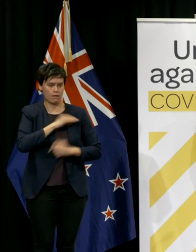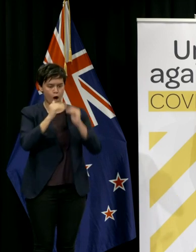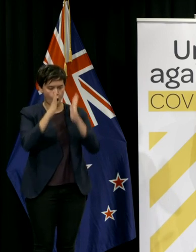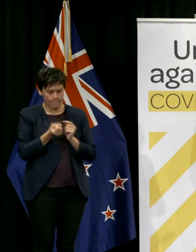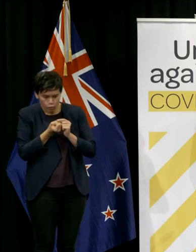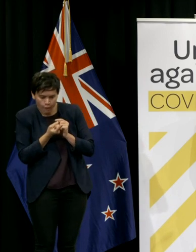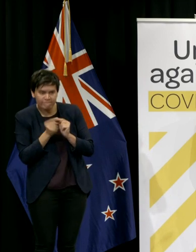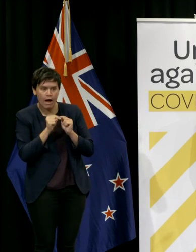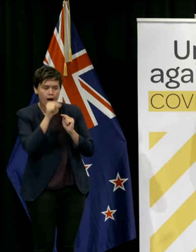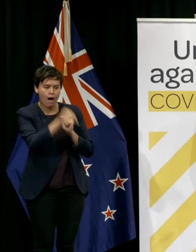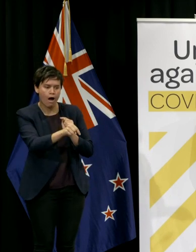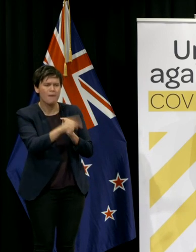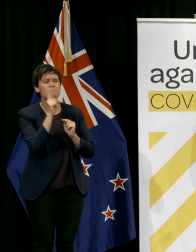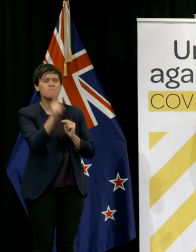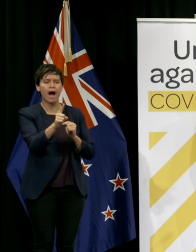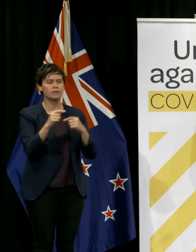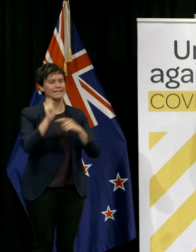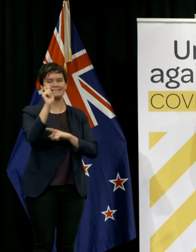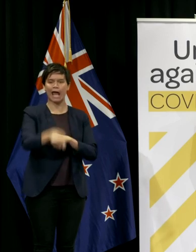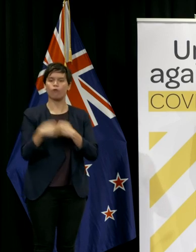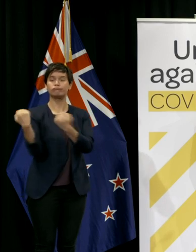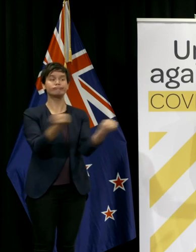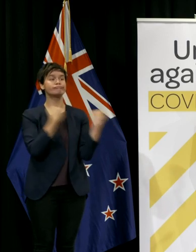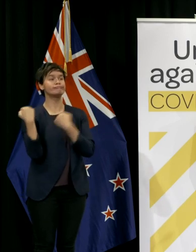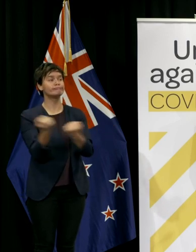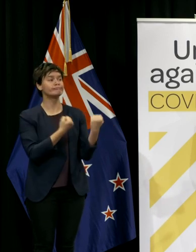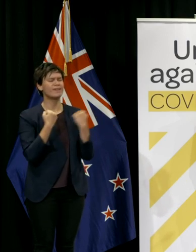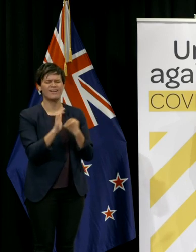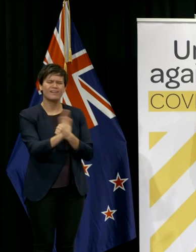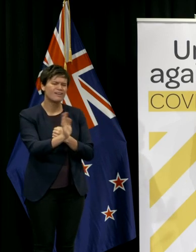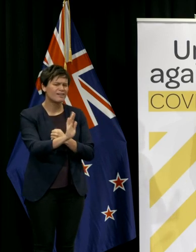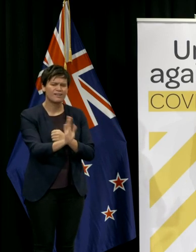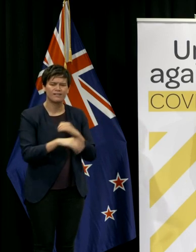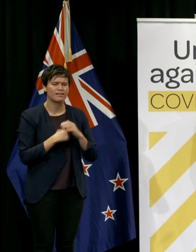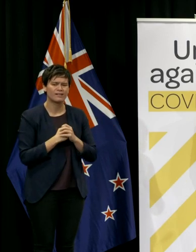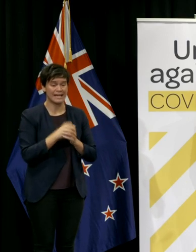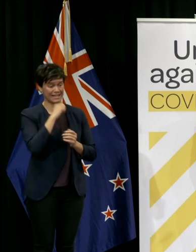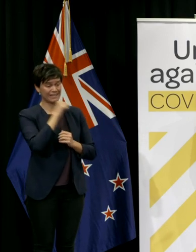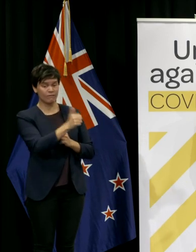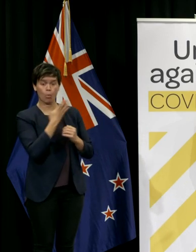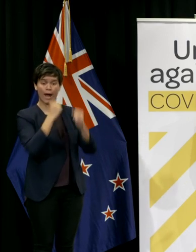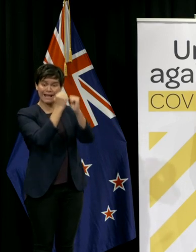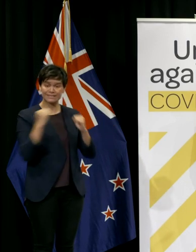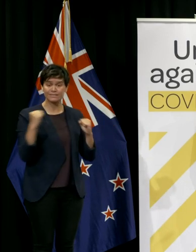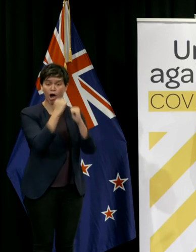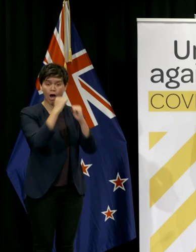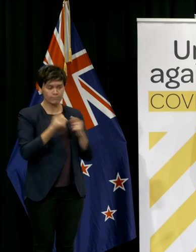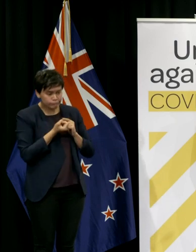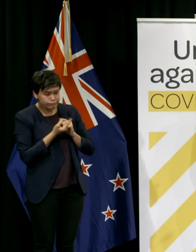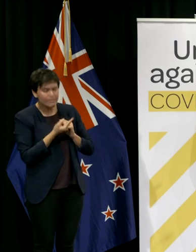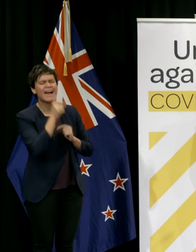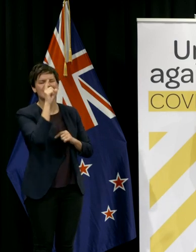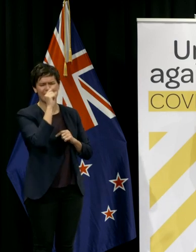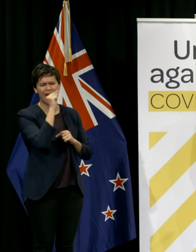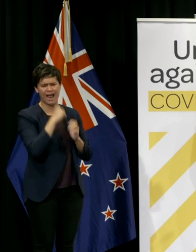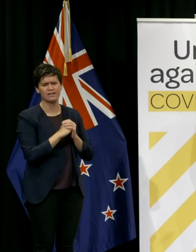town. For me, it's about if it's nearby, if it's for exercise, that's okay. Don't take an hour-long drive up